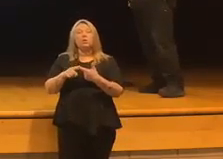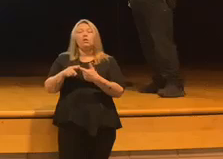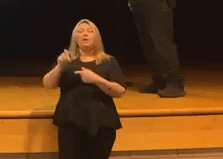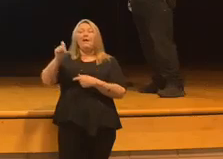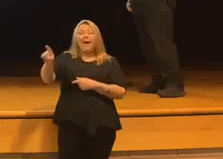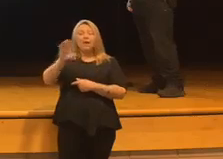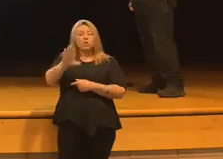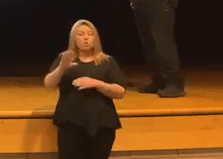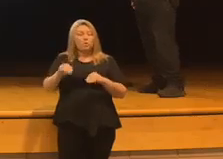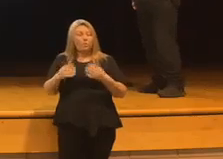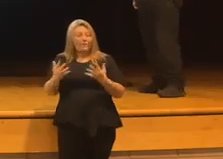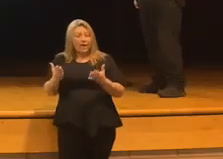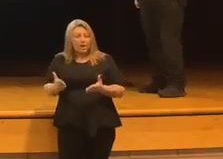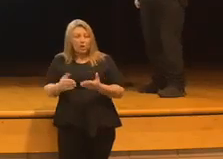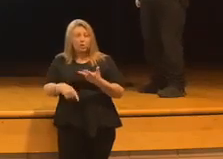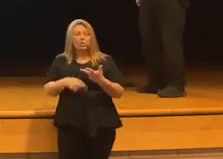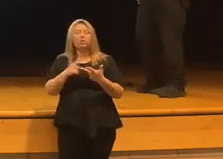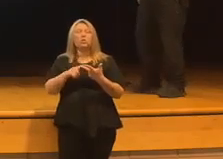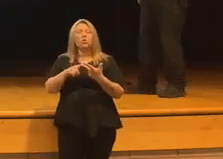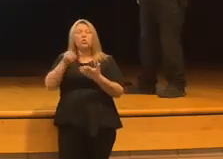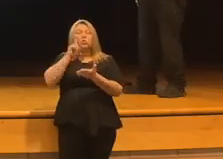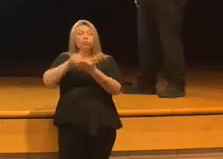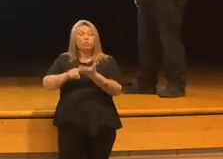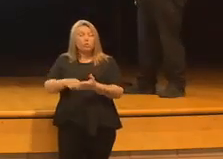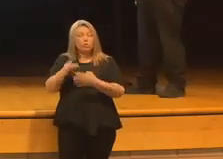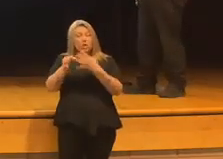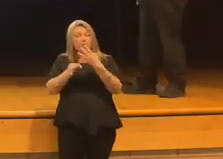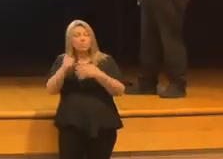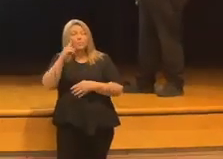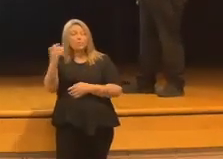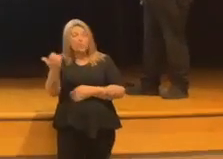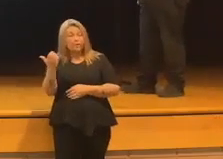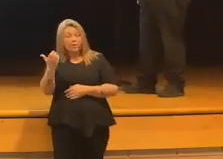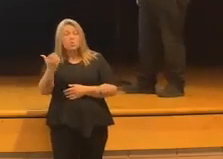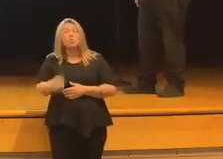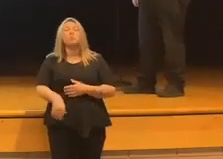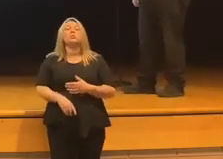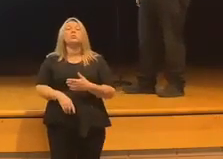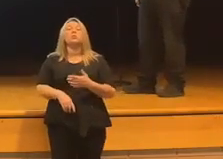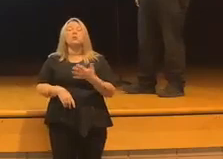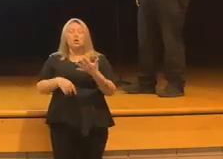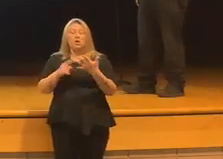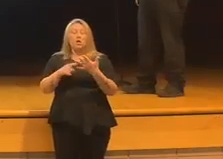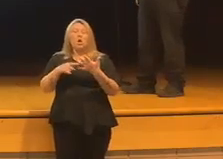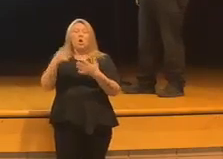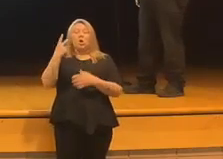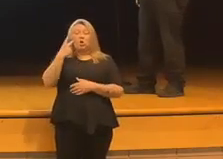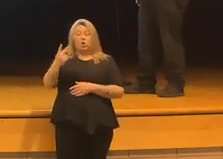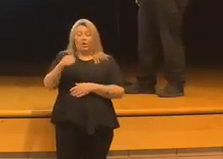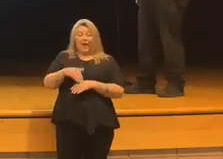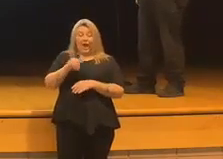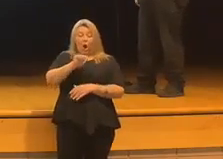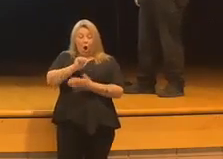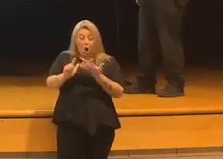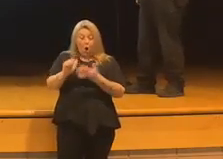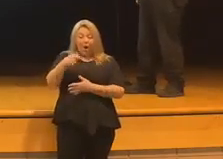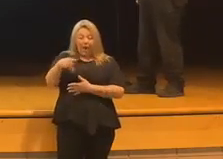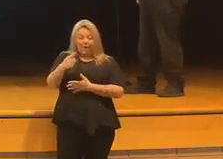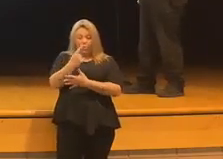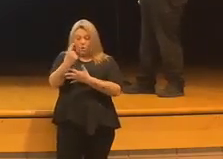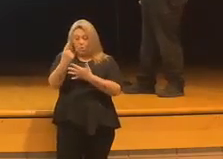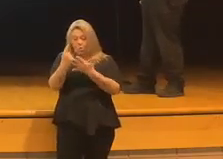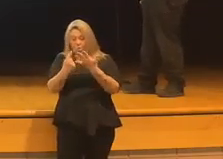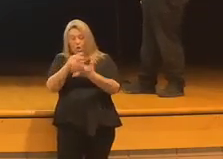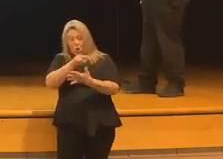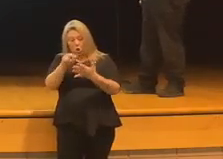provider, research options for other mobile devices, look at individual apps, and explore built-in